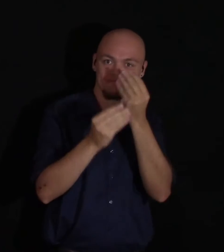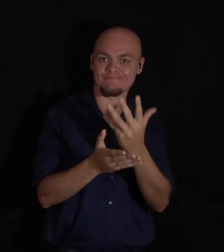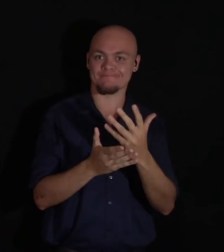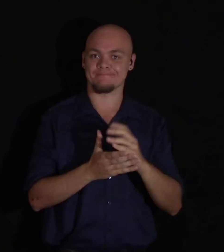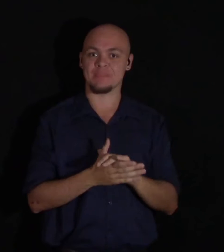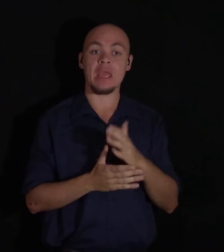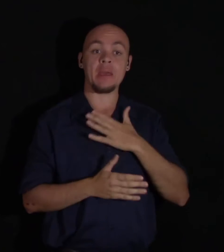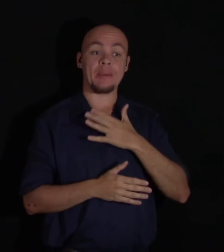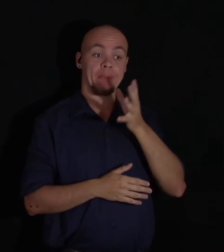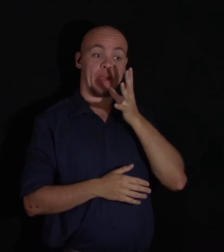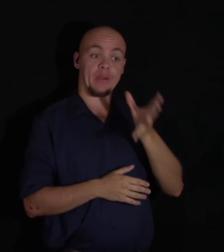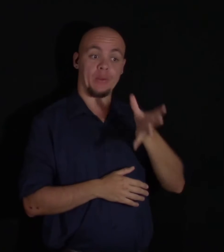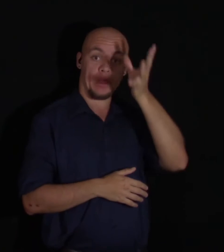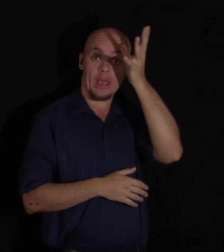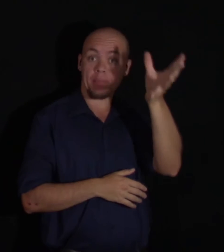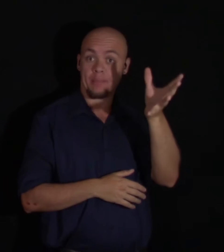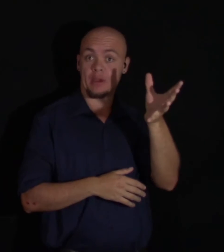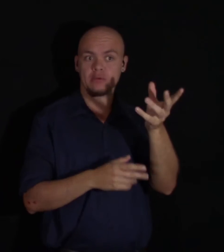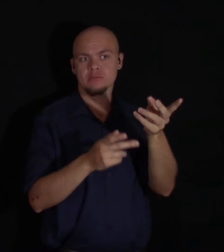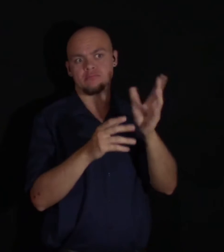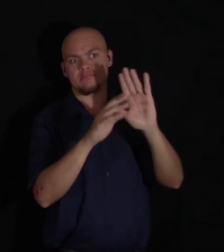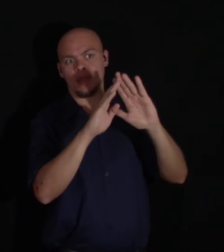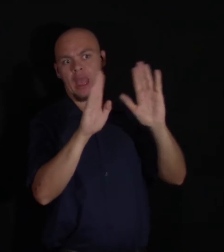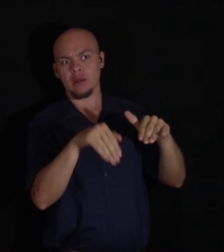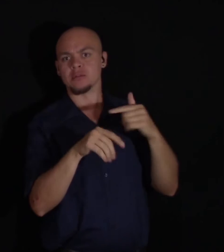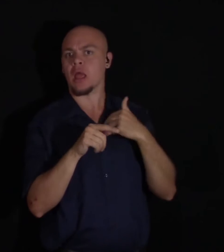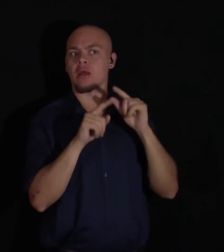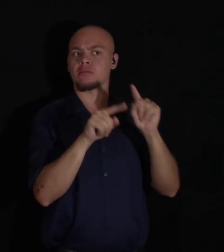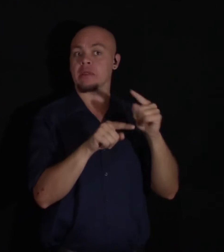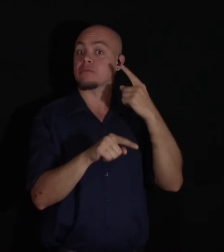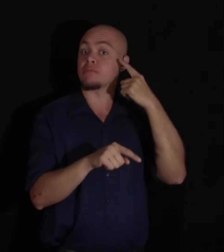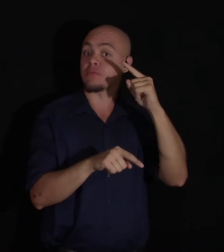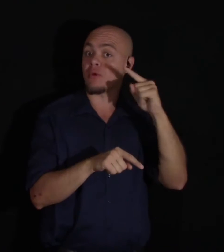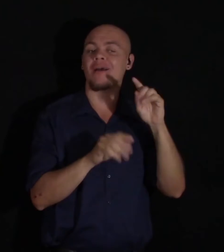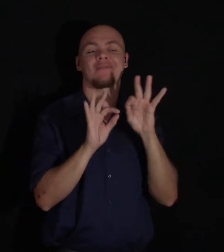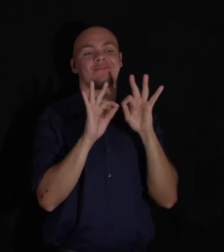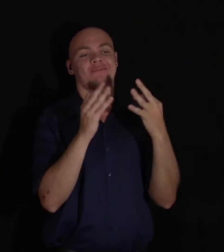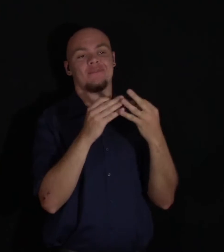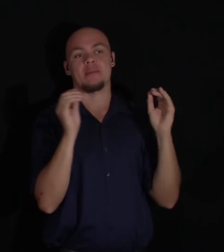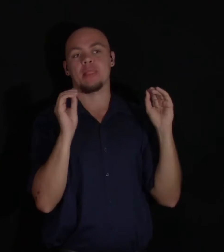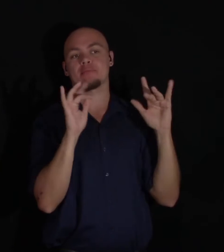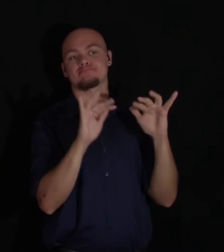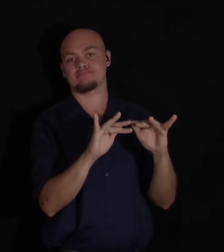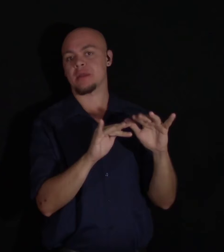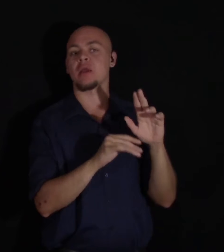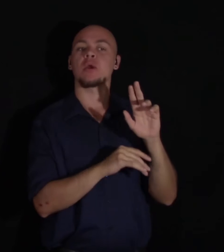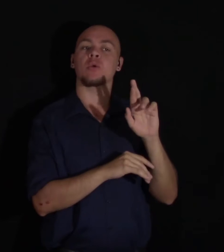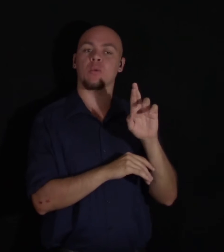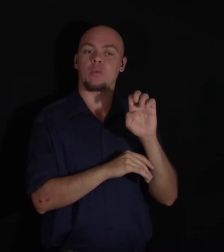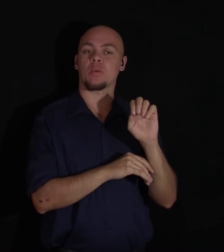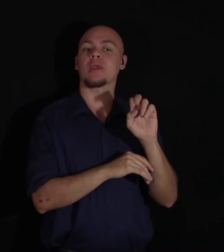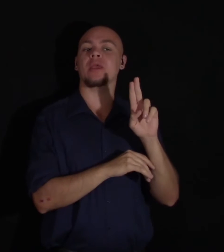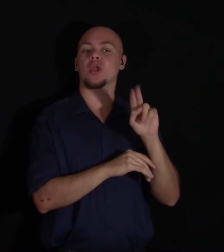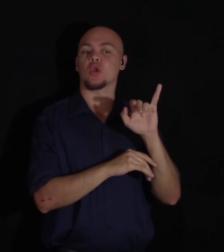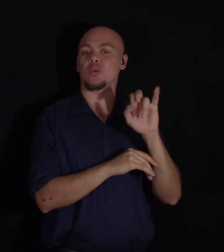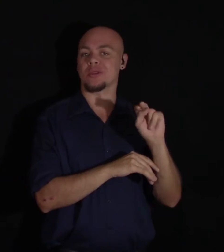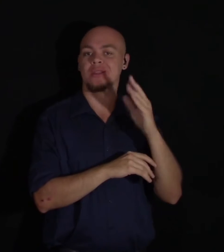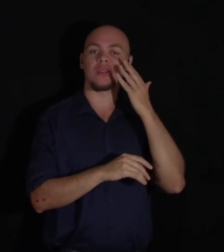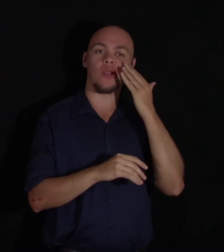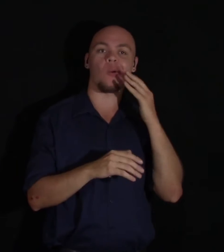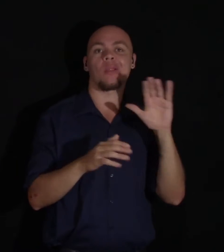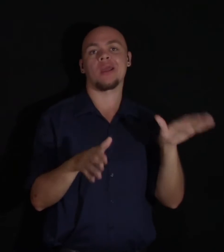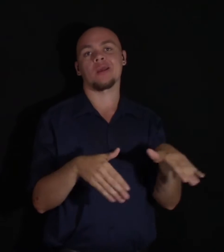went to my grandparents' place a few days ago for a family reunion. I'm sure we've all been to big family events before, wedding,